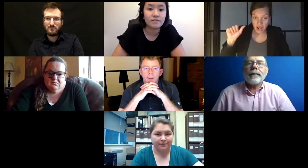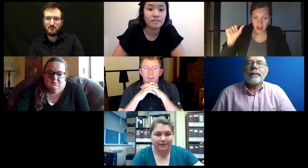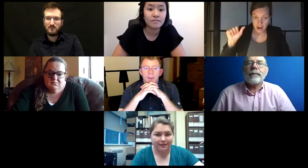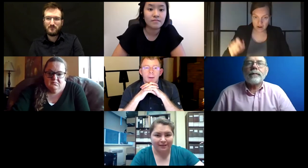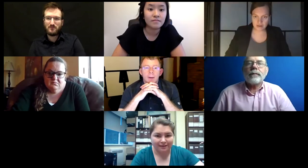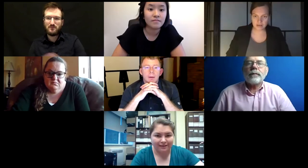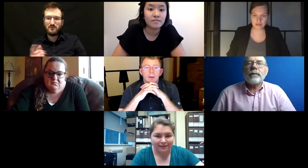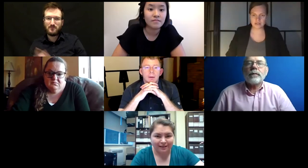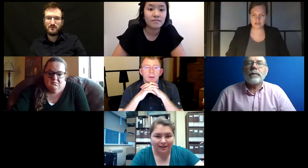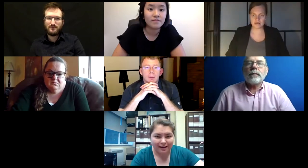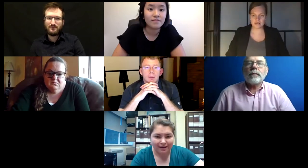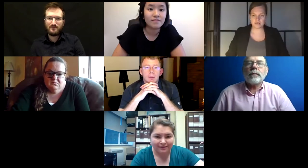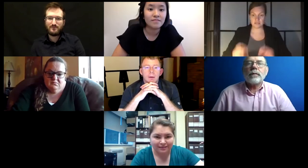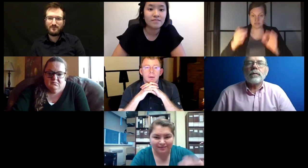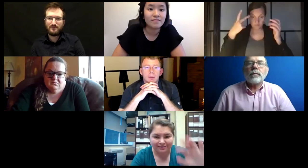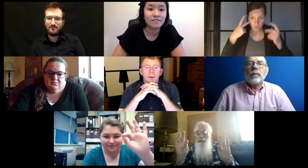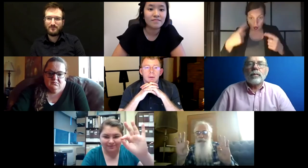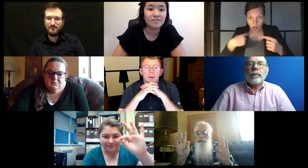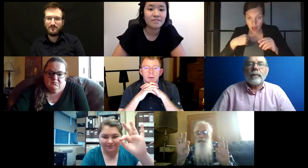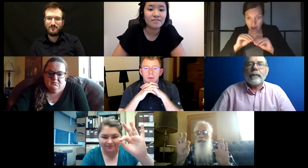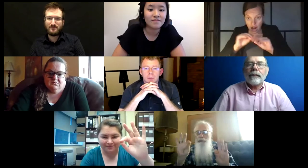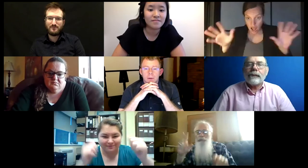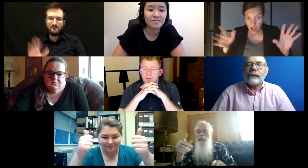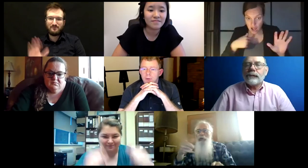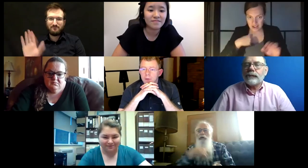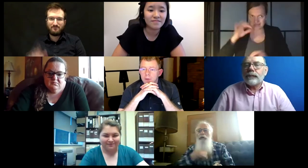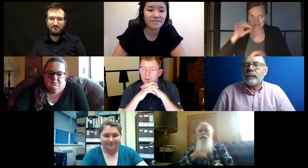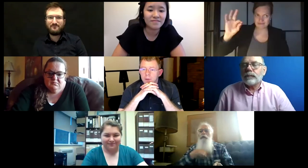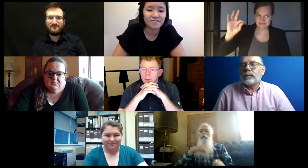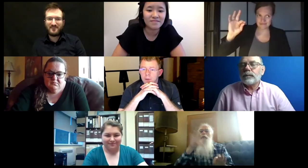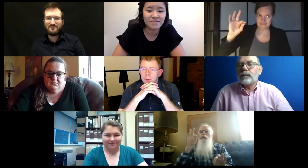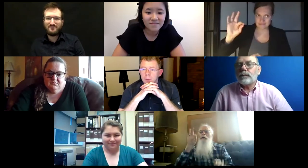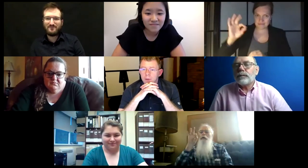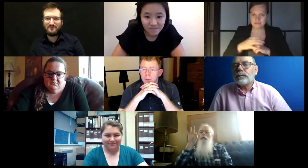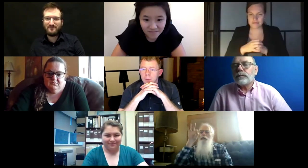Oh, there's Allard. Can you see me okay?